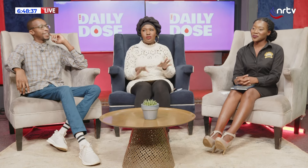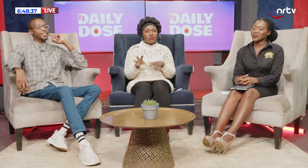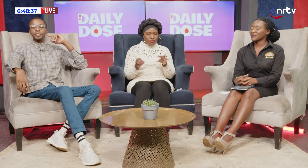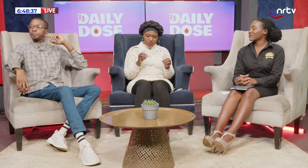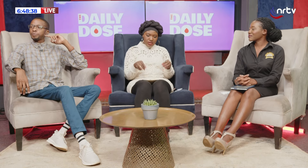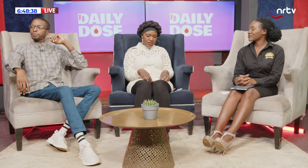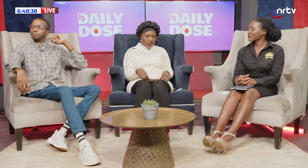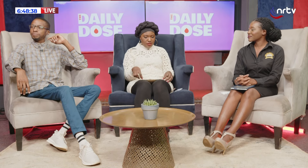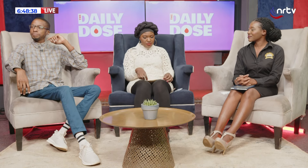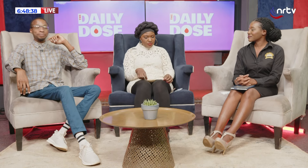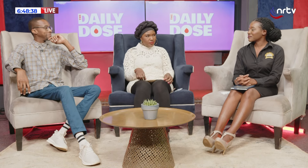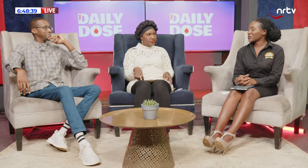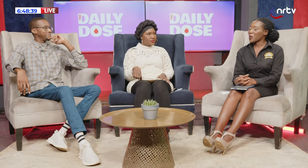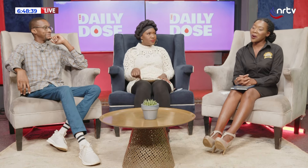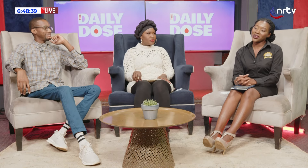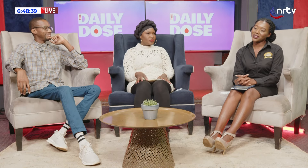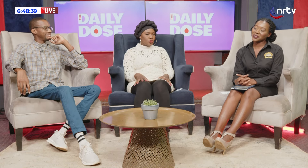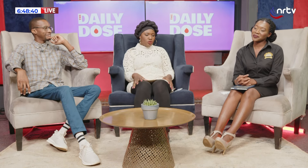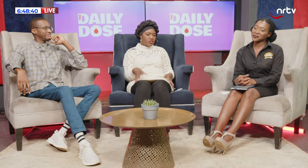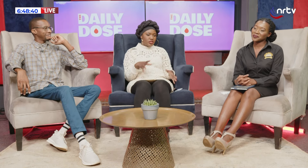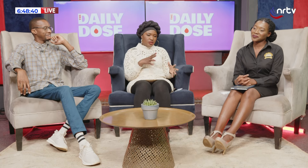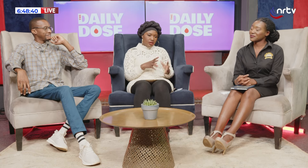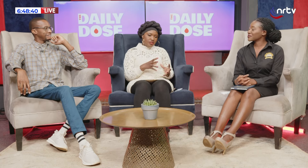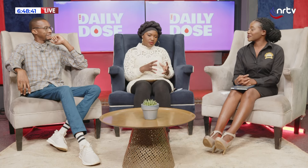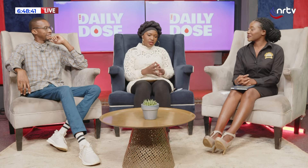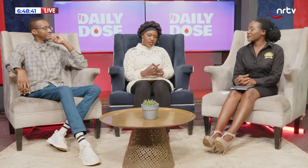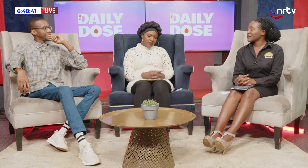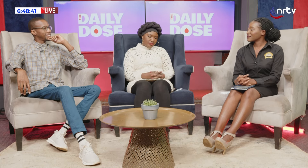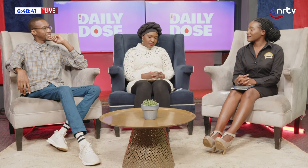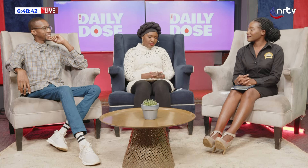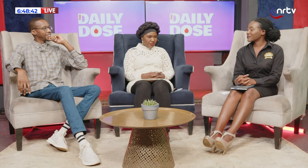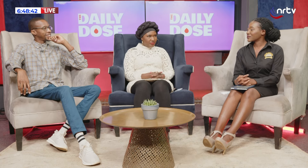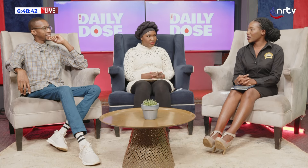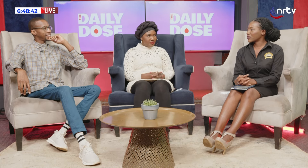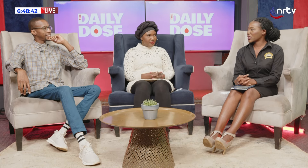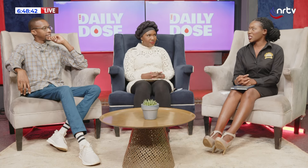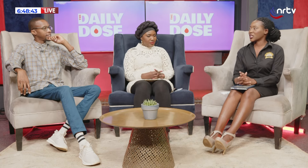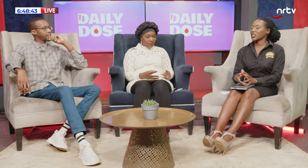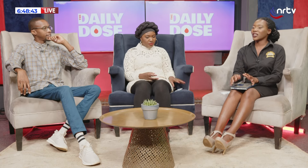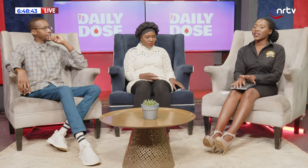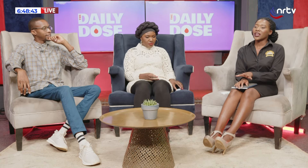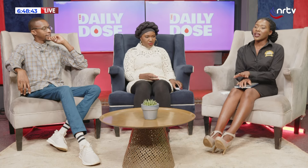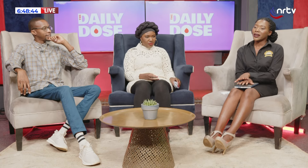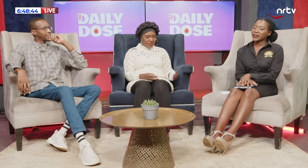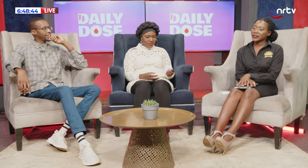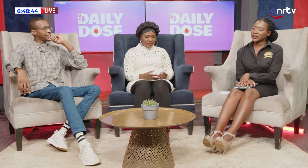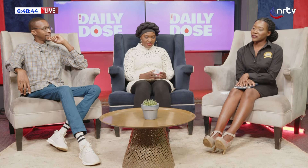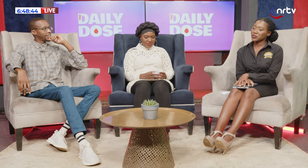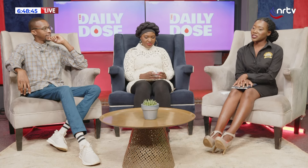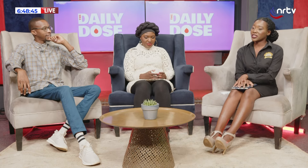one sentence. All right. Or just a cave with it. Kafeskadigi. Mm. Unfortunately,